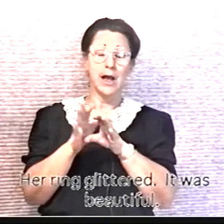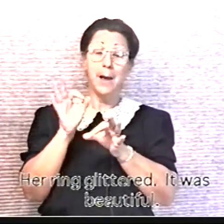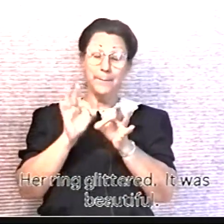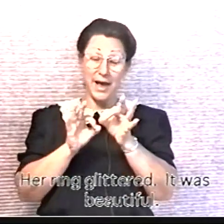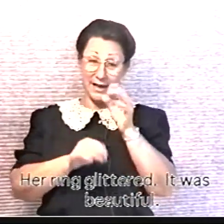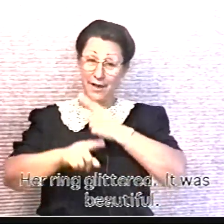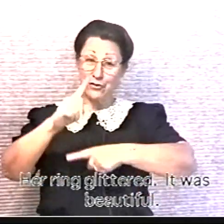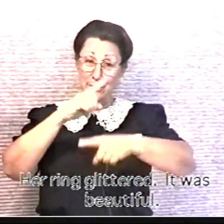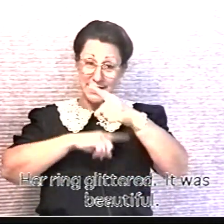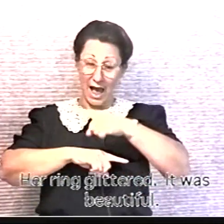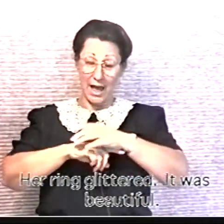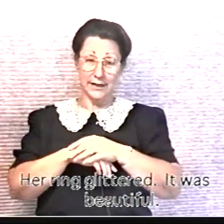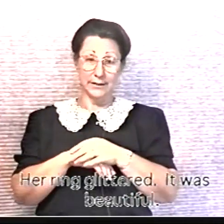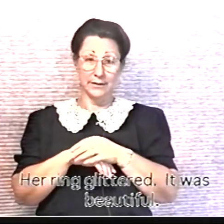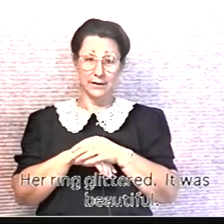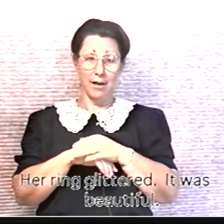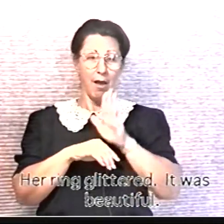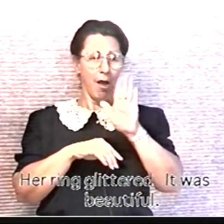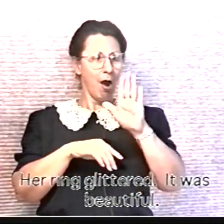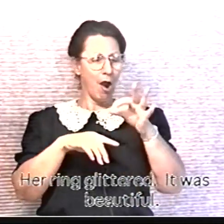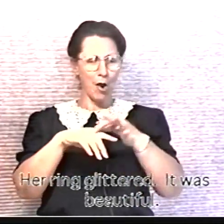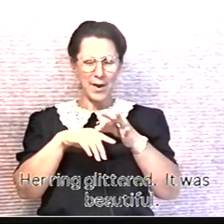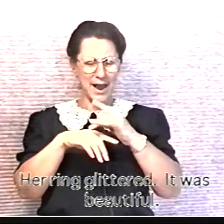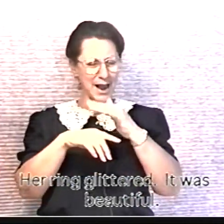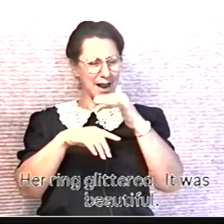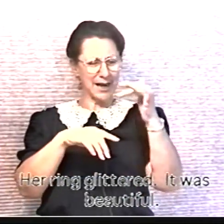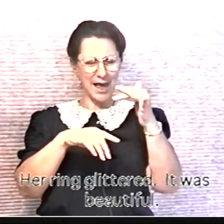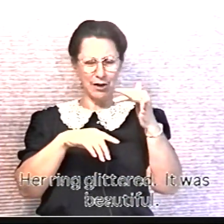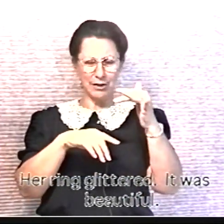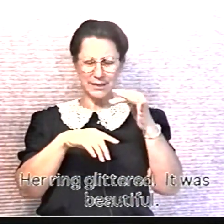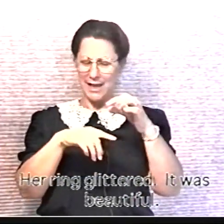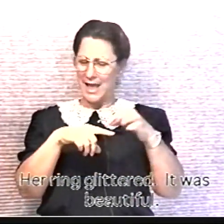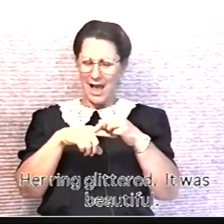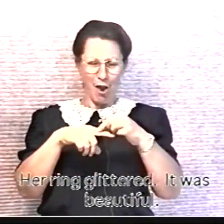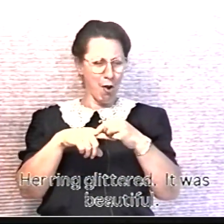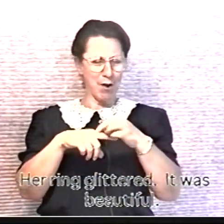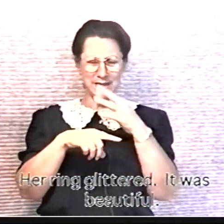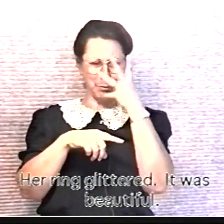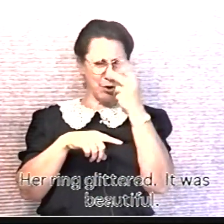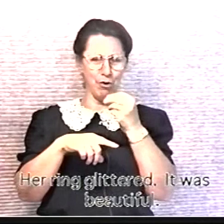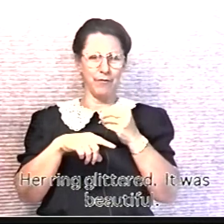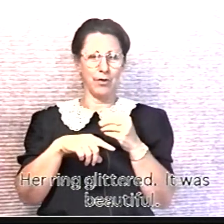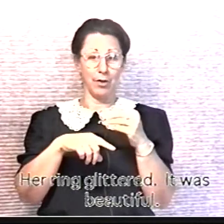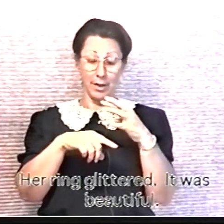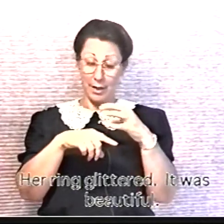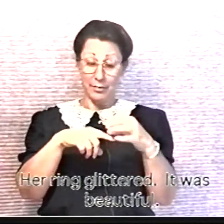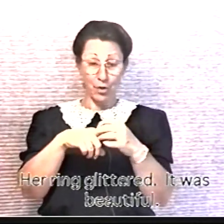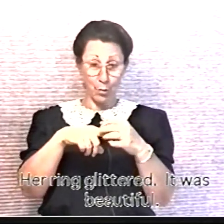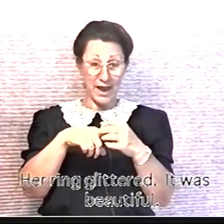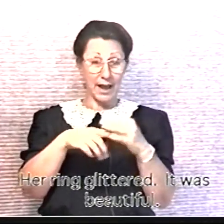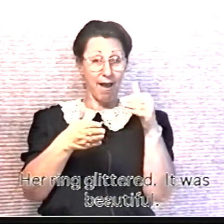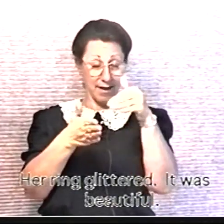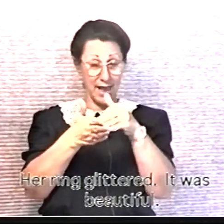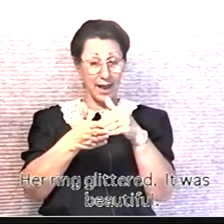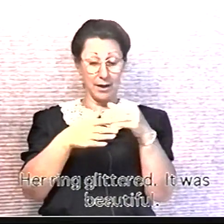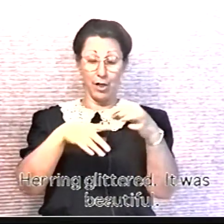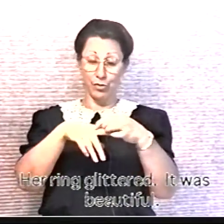But if you sign, her ring glitters. Oh, it's beautiful. The ring, again, the ring